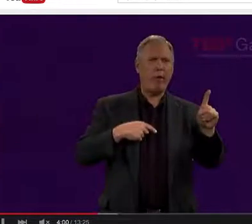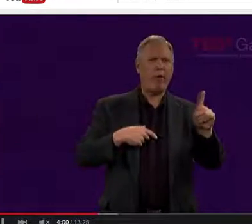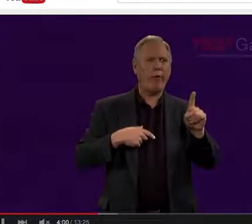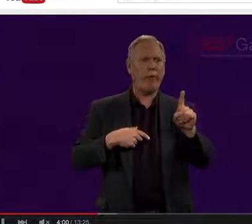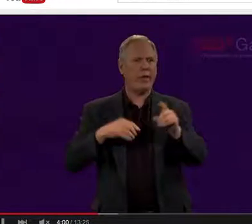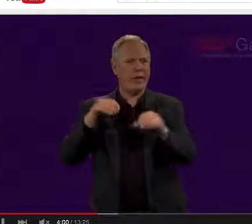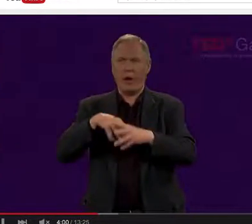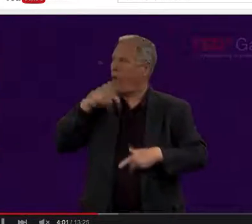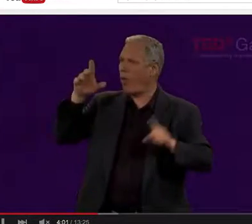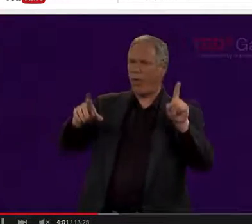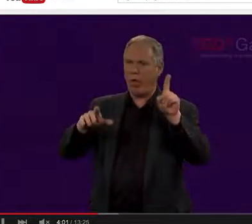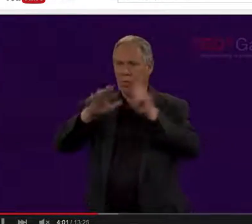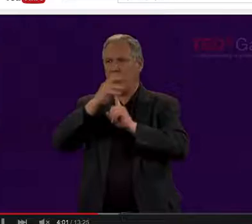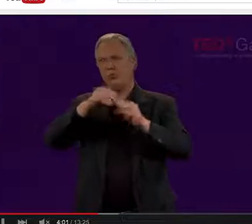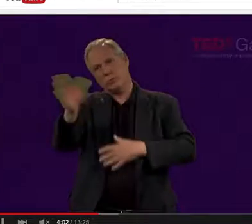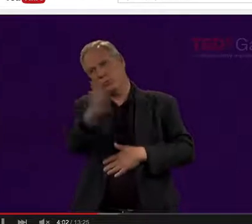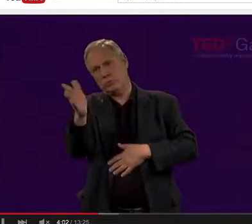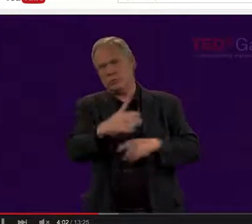of the picture.